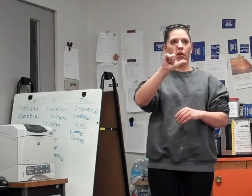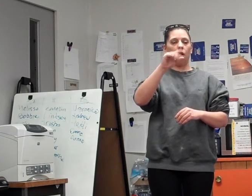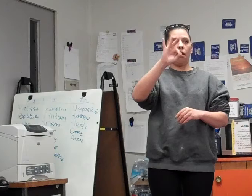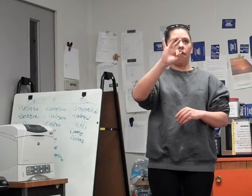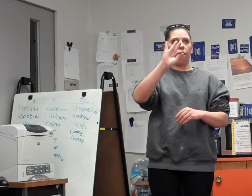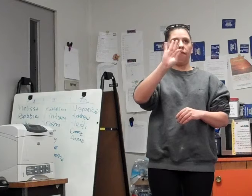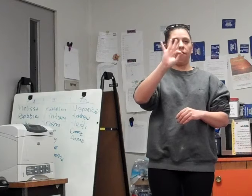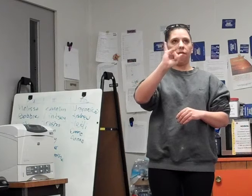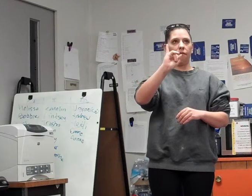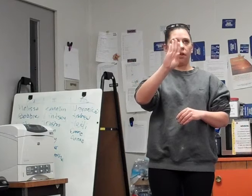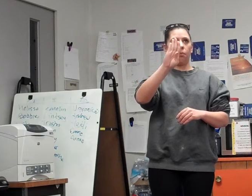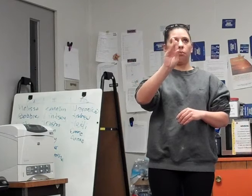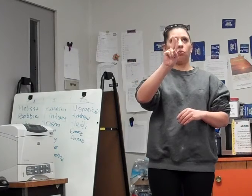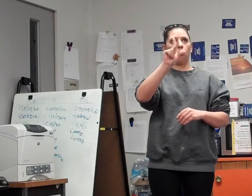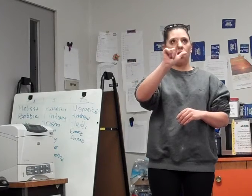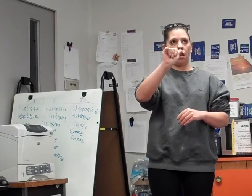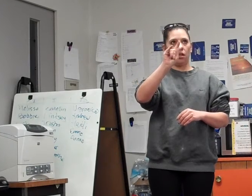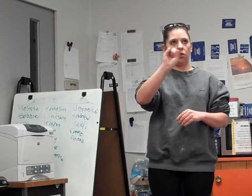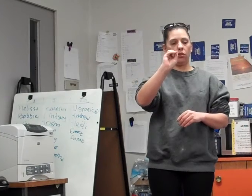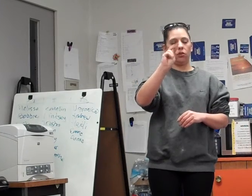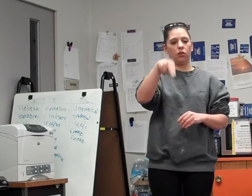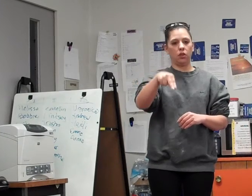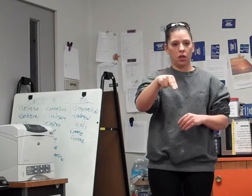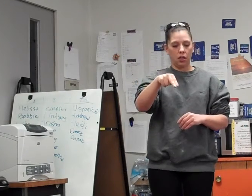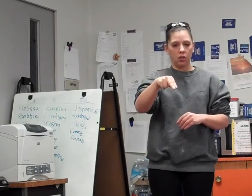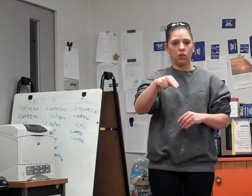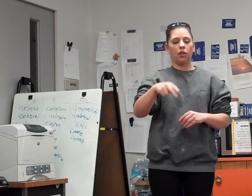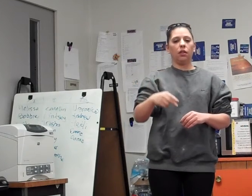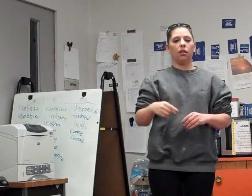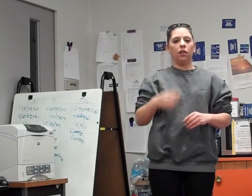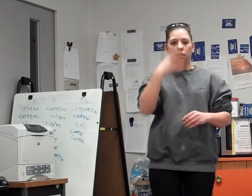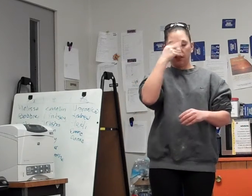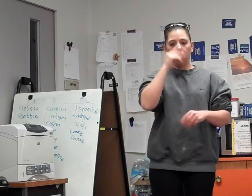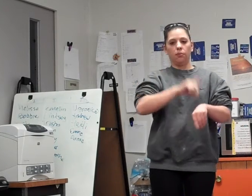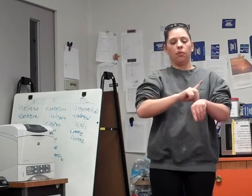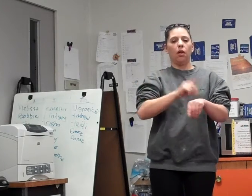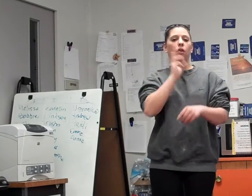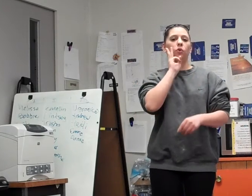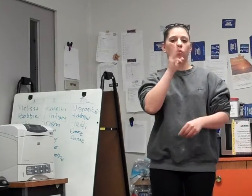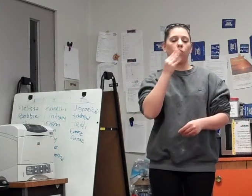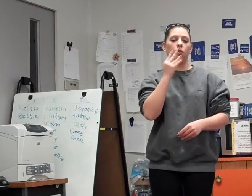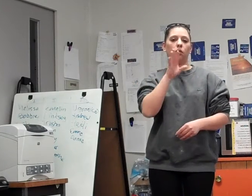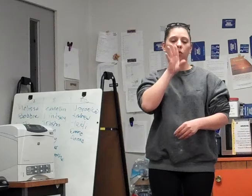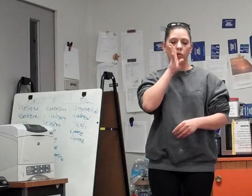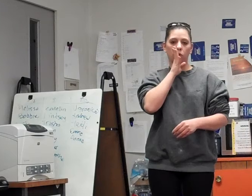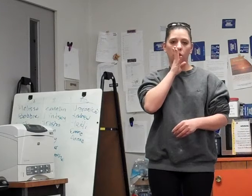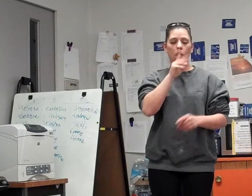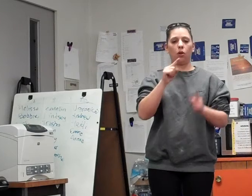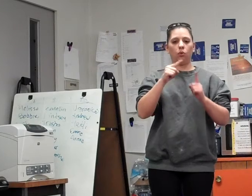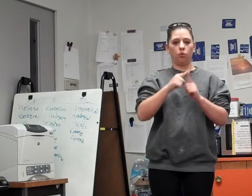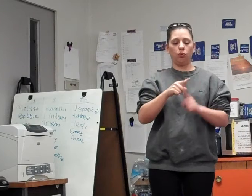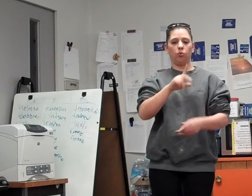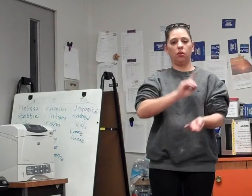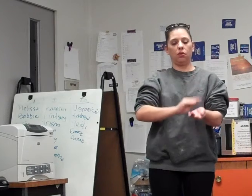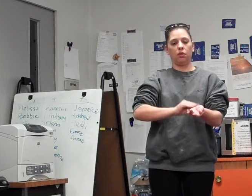the anesthesiologist will talk with the physician, and they usually decide not to do that procedure in our hospital because they're too high